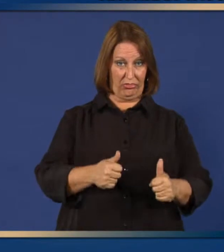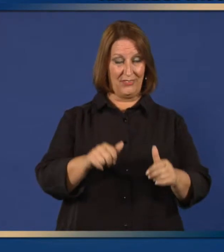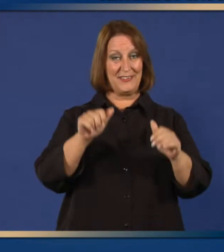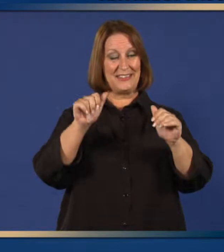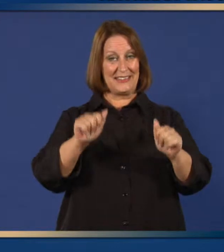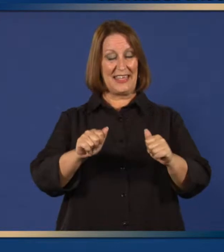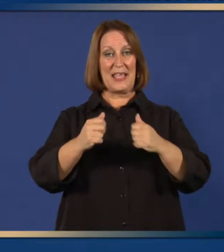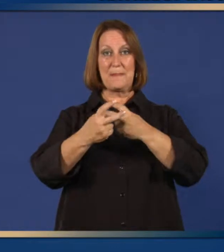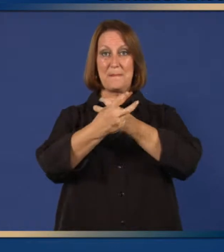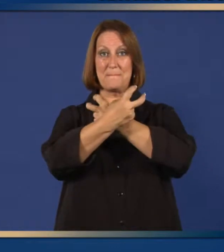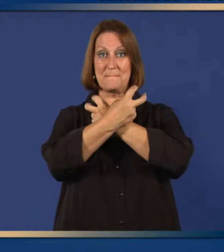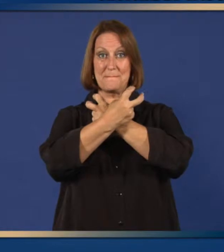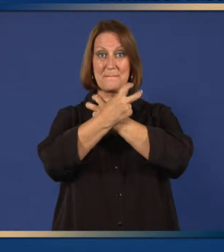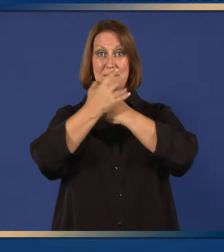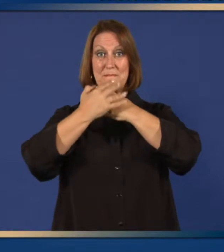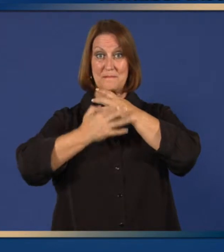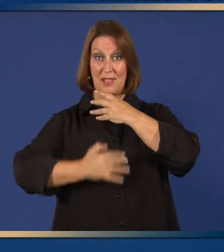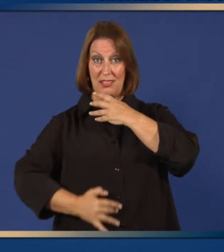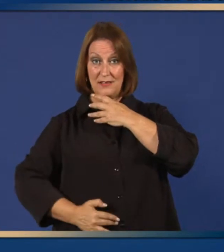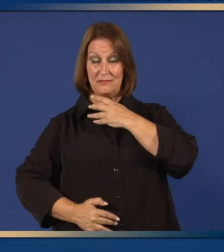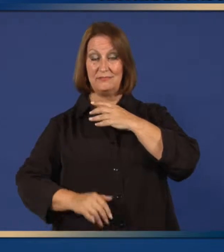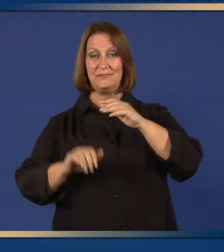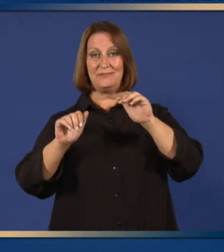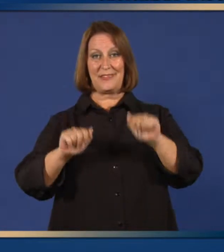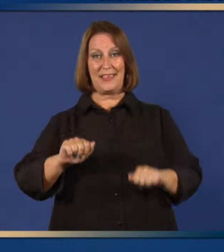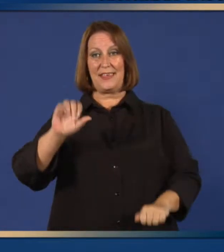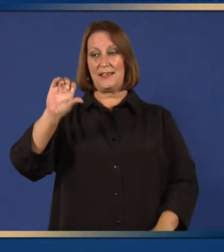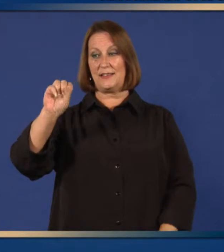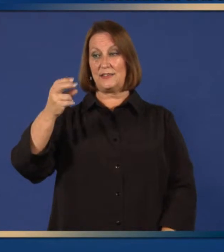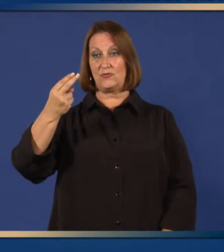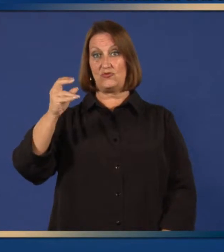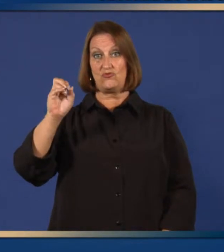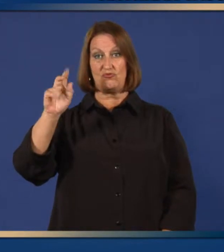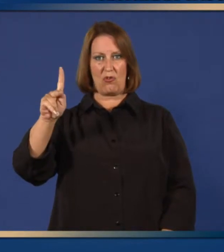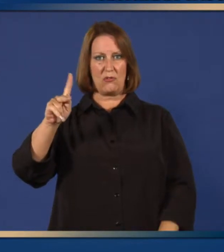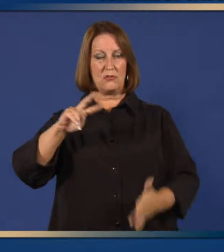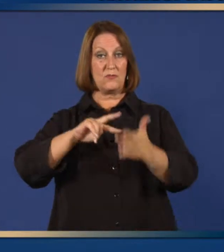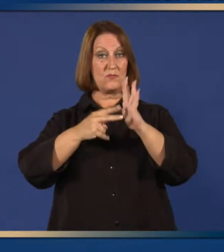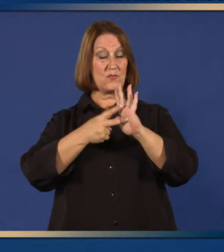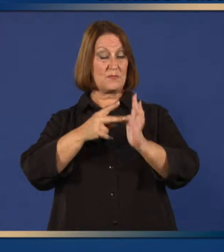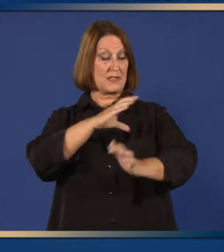Gastrointestinal anthrax can lead to blood poisoning, shock,